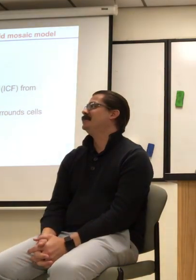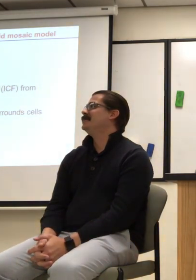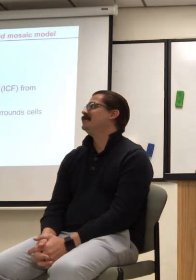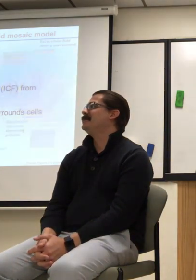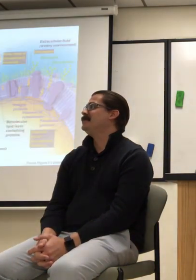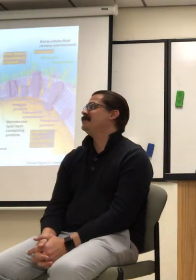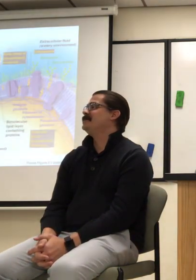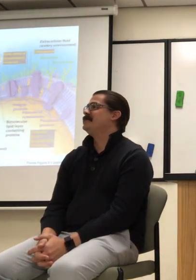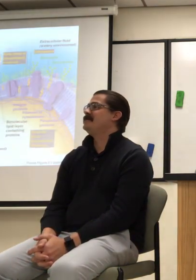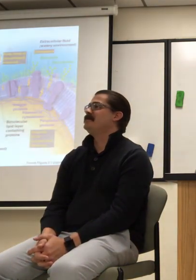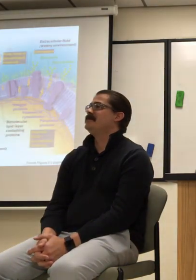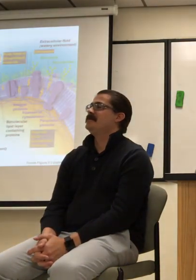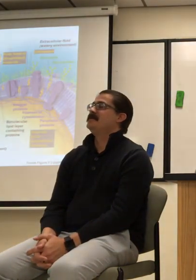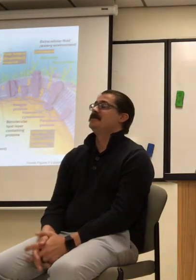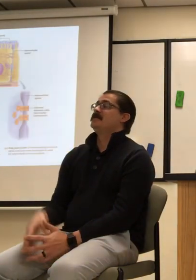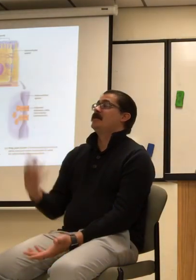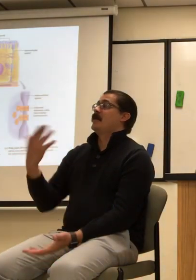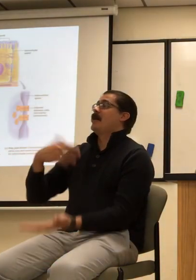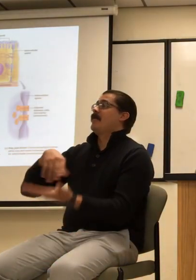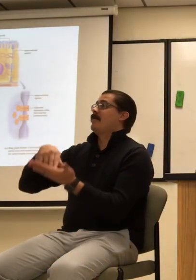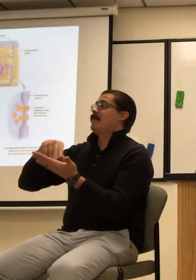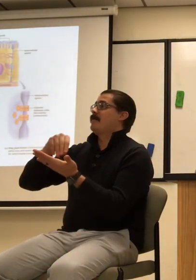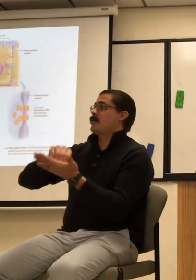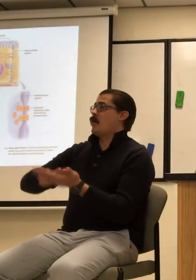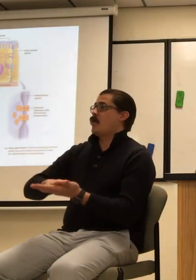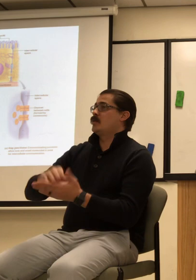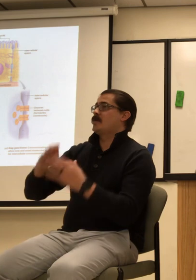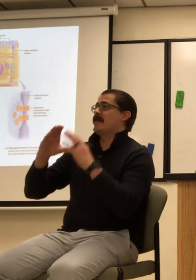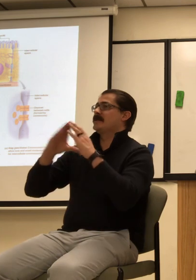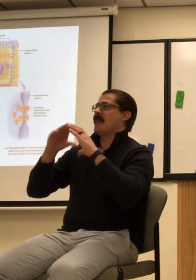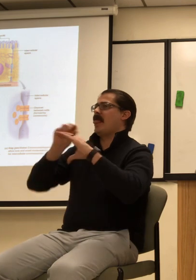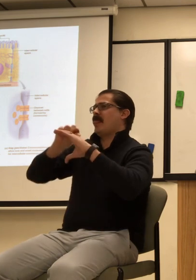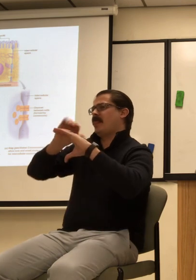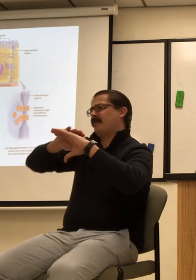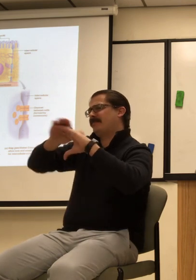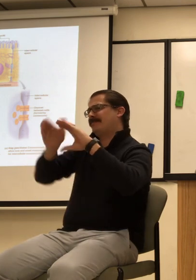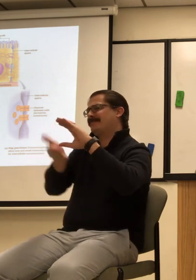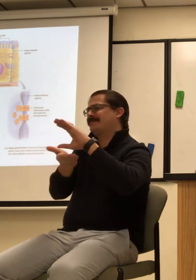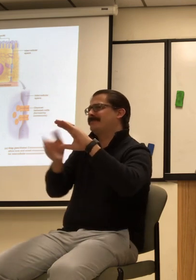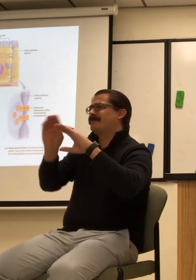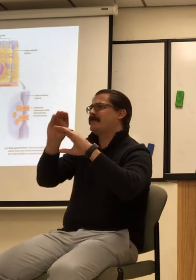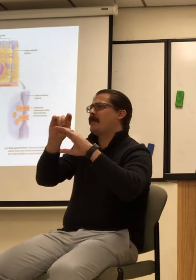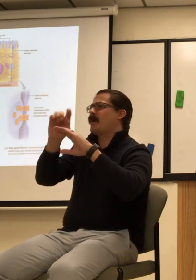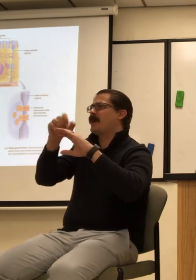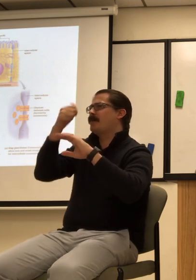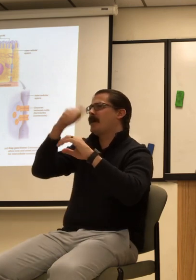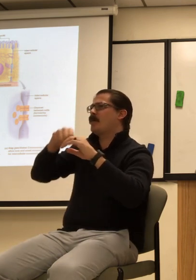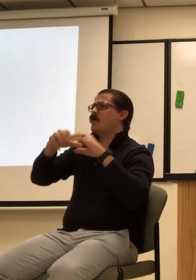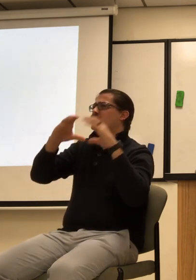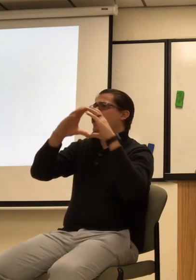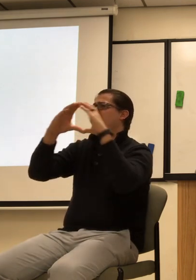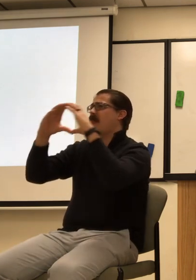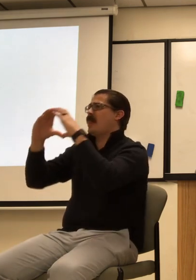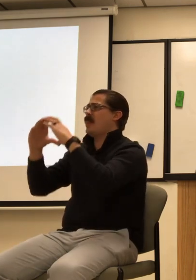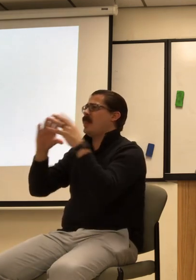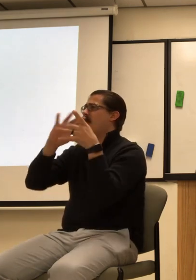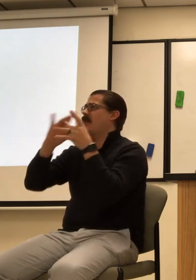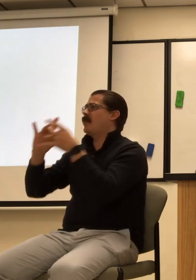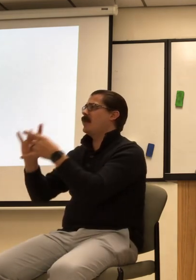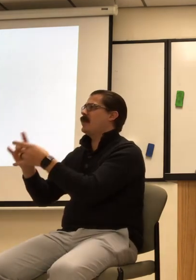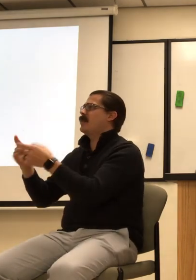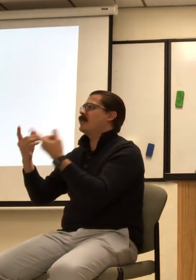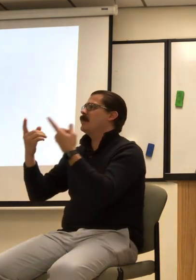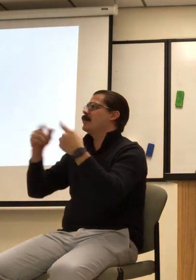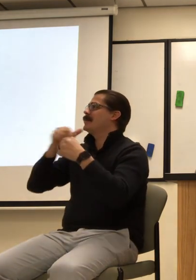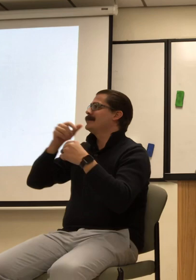So you already have notes on the cell membrane. I even talked about how the cell-to-cell interconnections can happen, and I didn't talk about diffusion